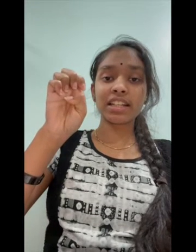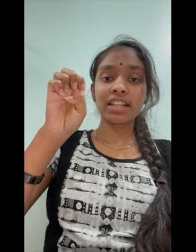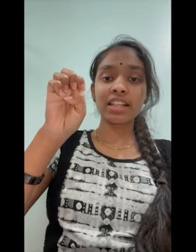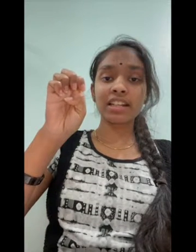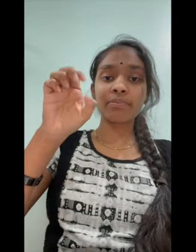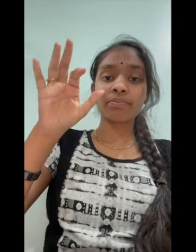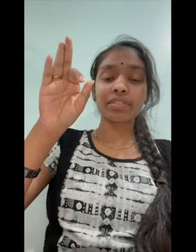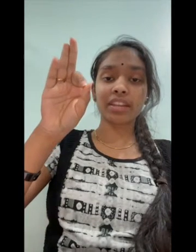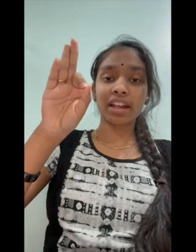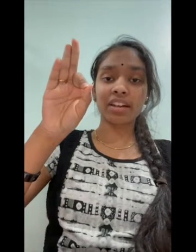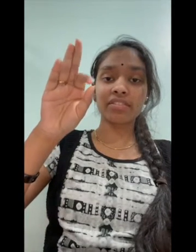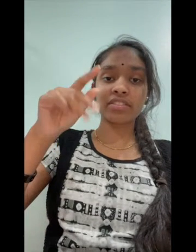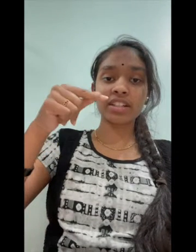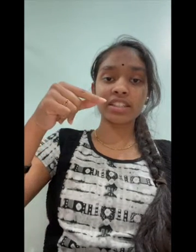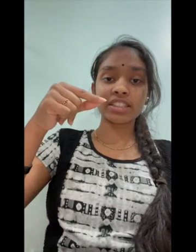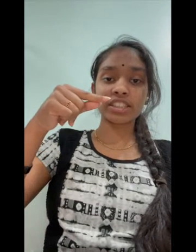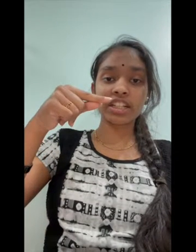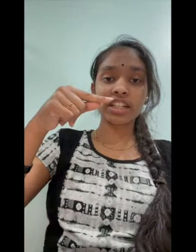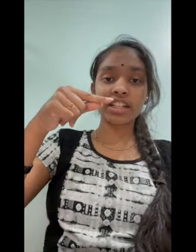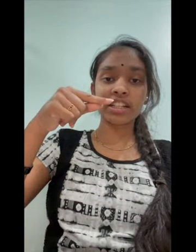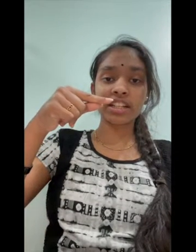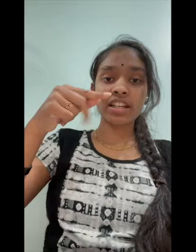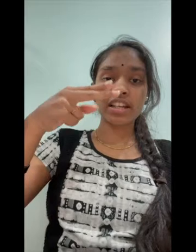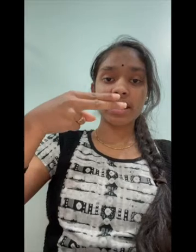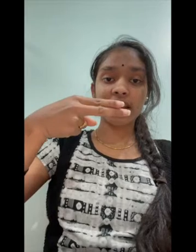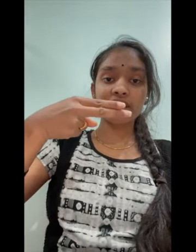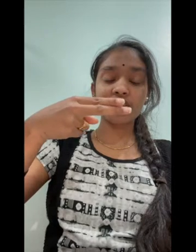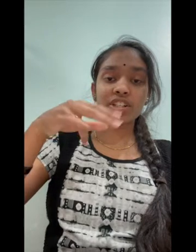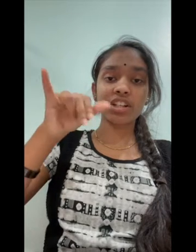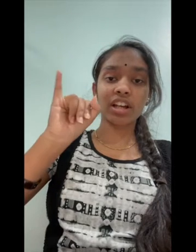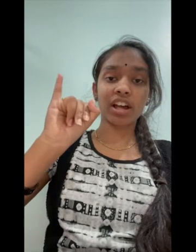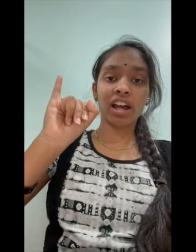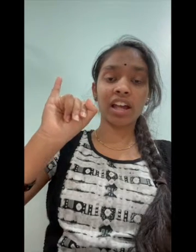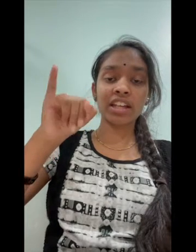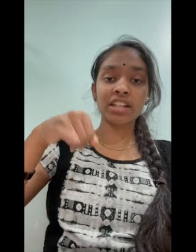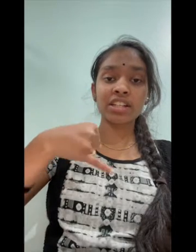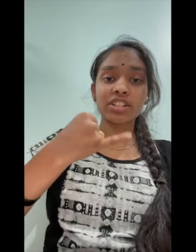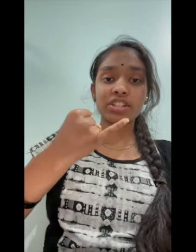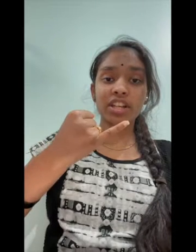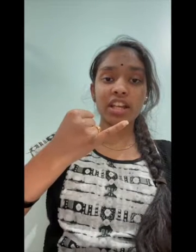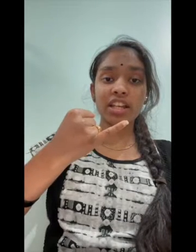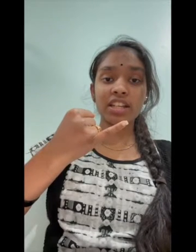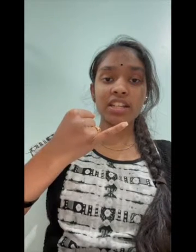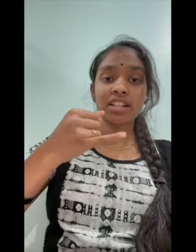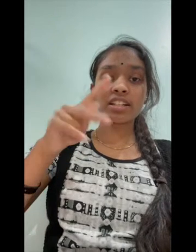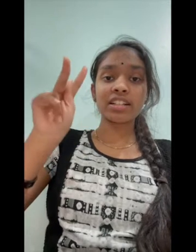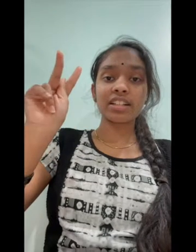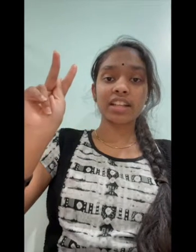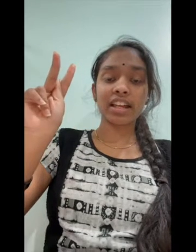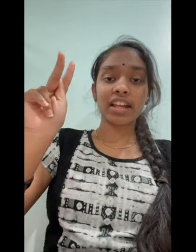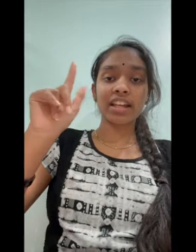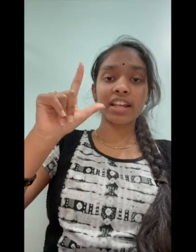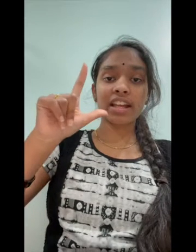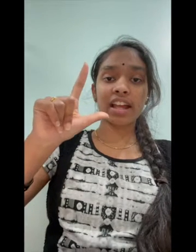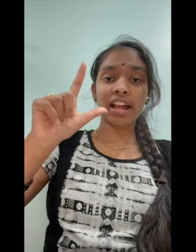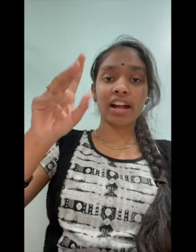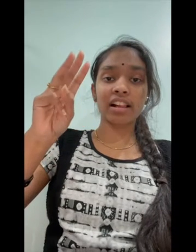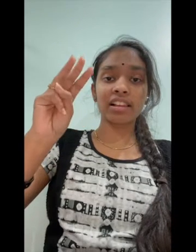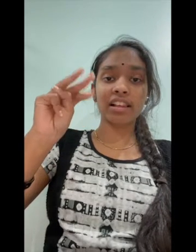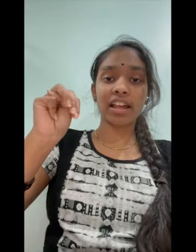E, F, G, H, I, J, K, L,